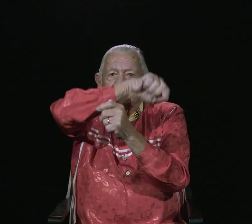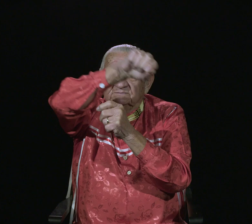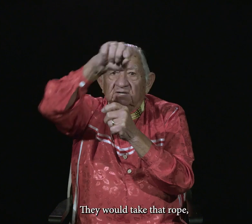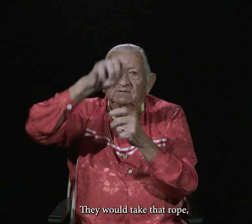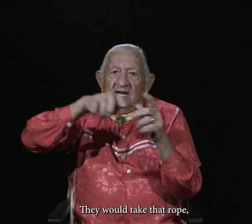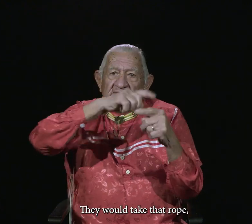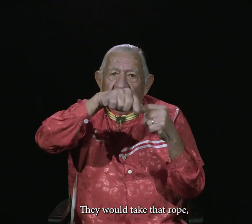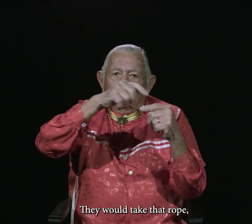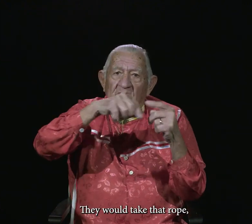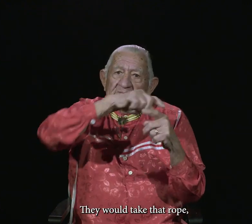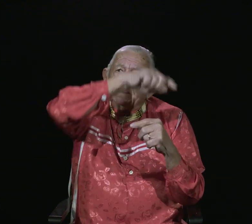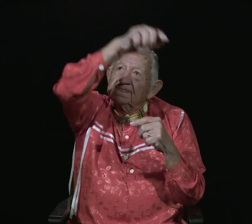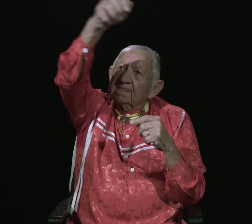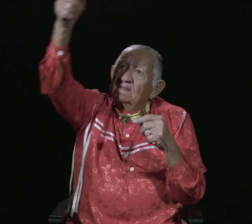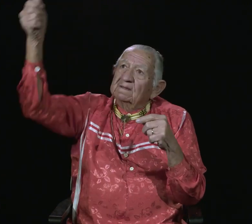They would take that rope,